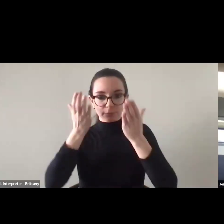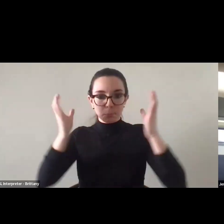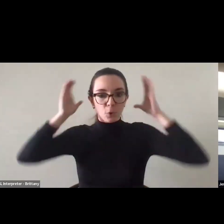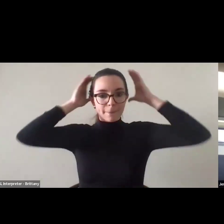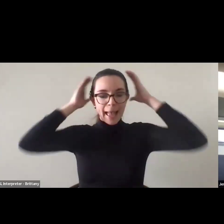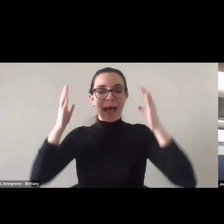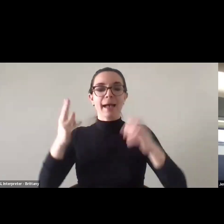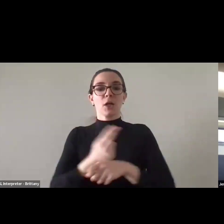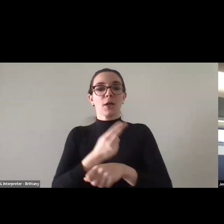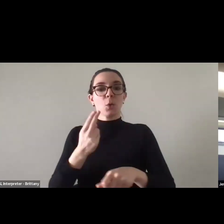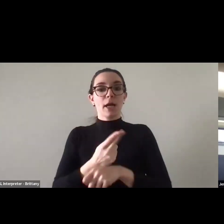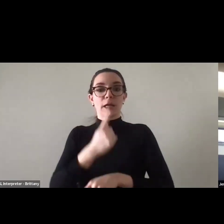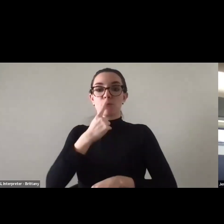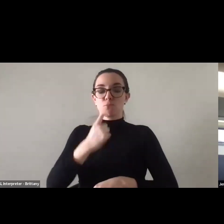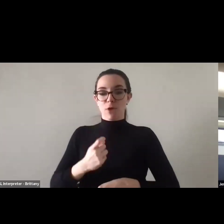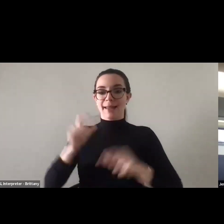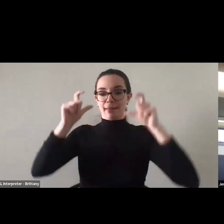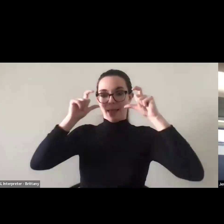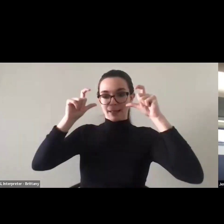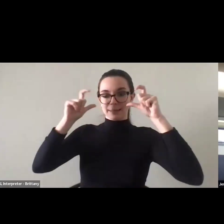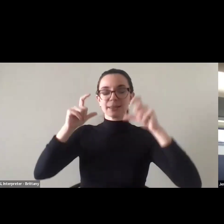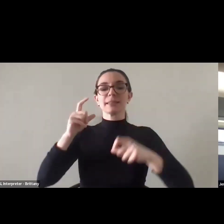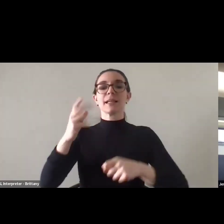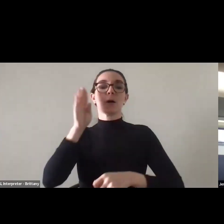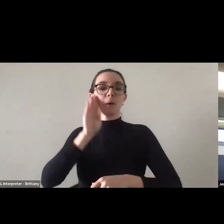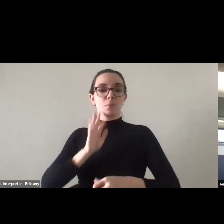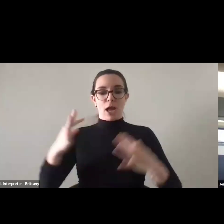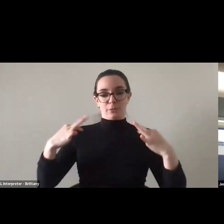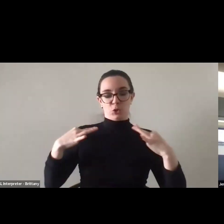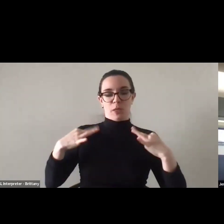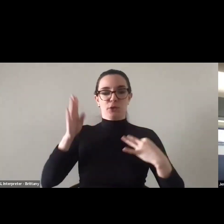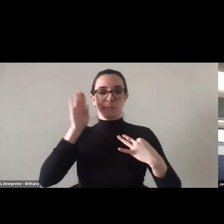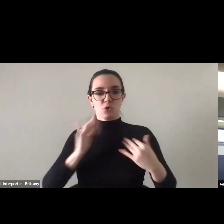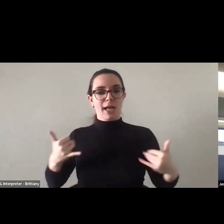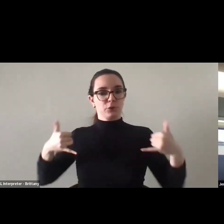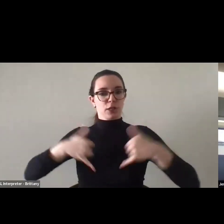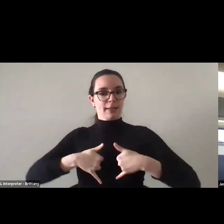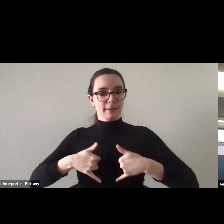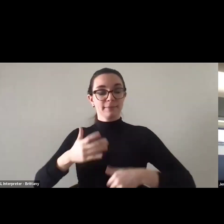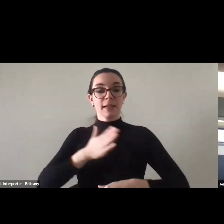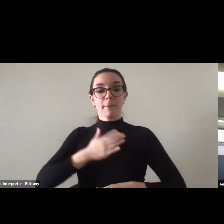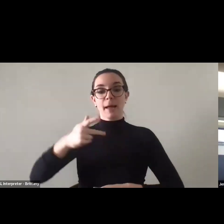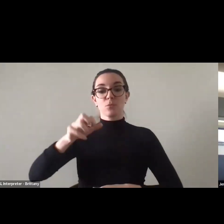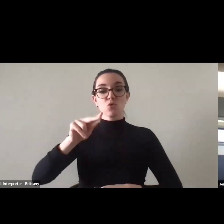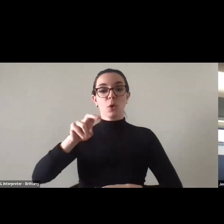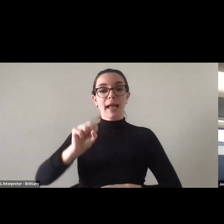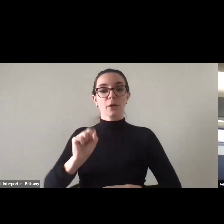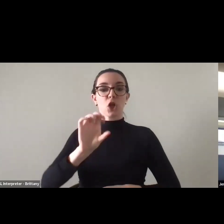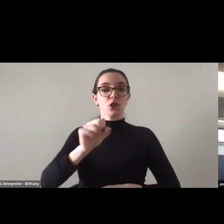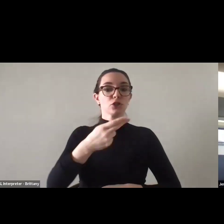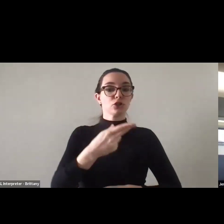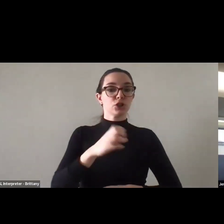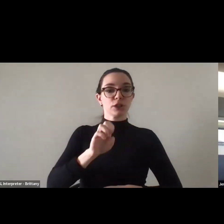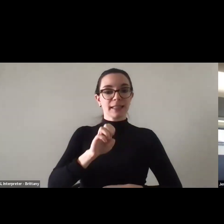and wearing red framed glasses, a brown sweater, and brown jacket. My pronouns are she and